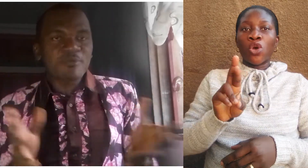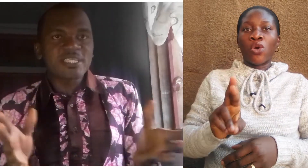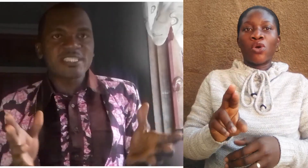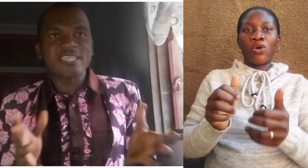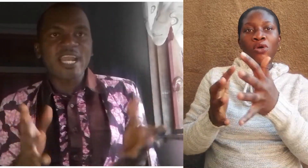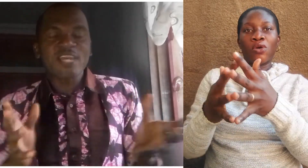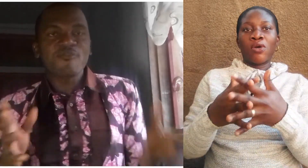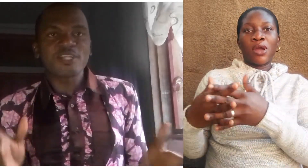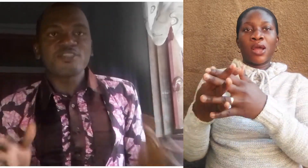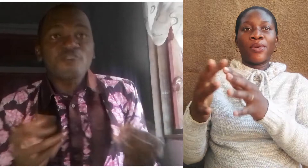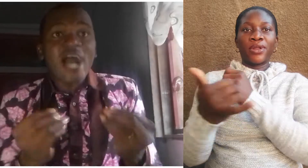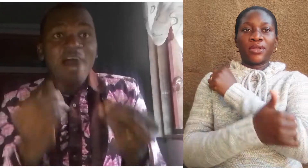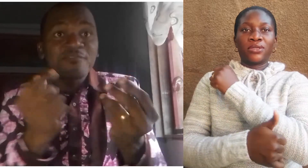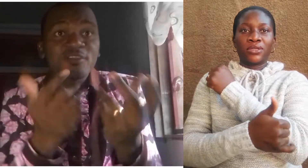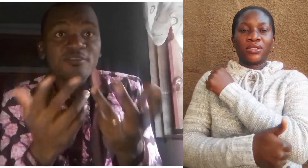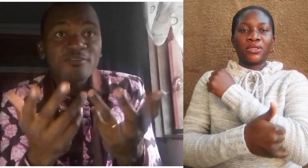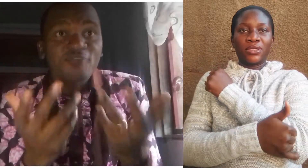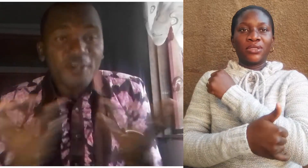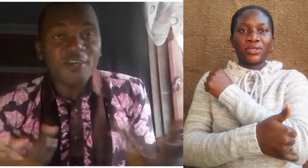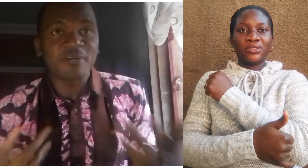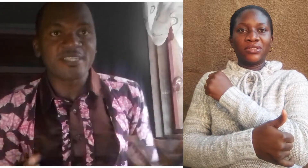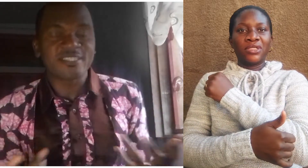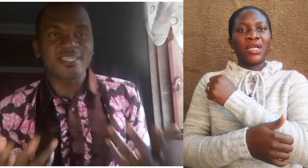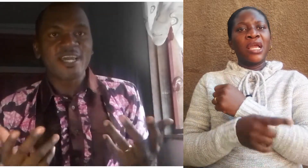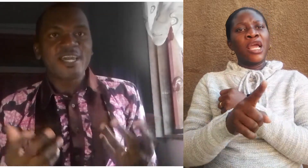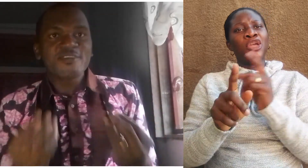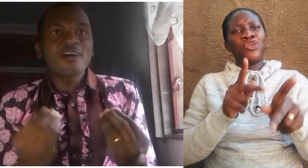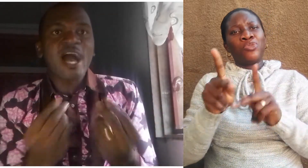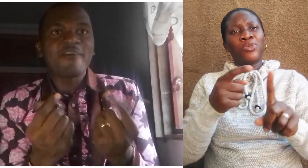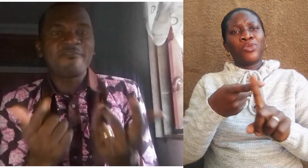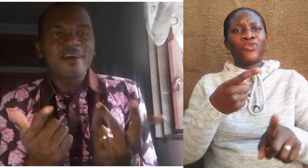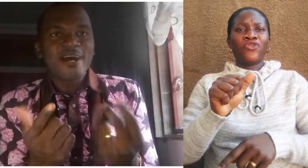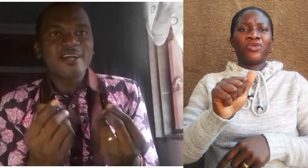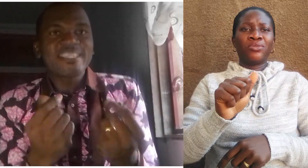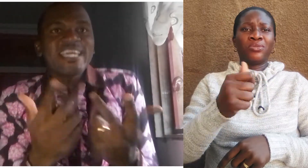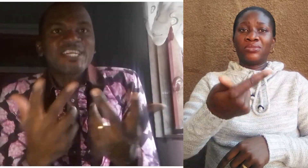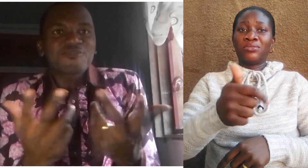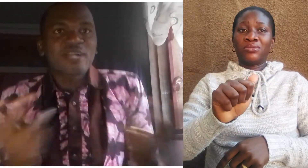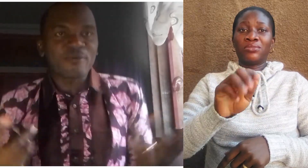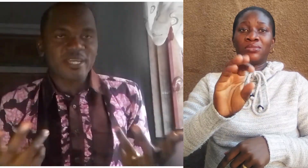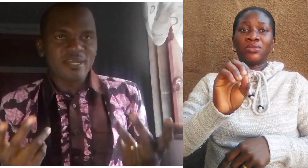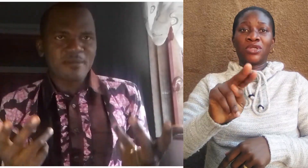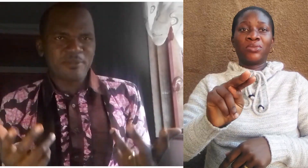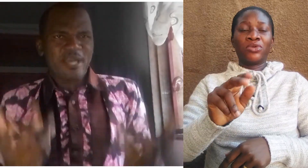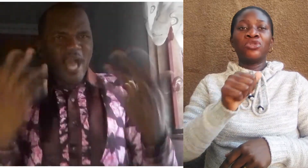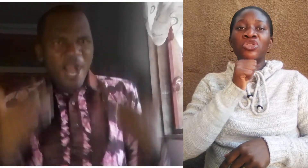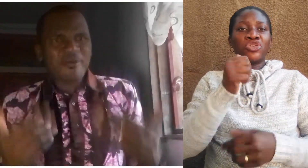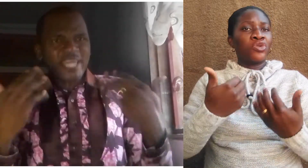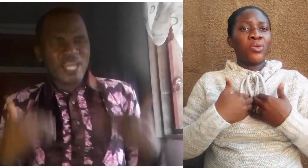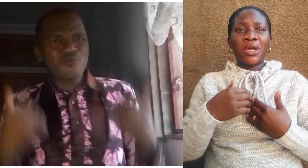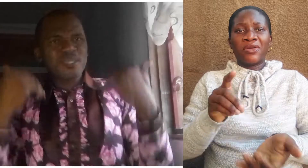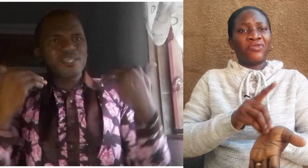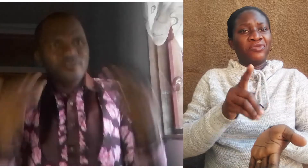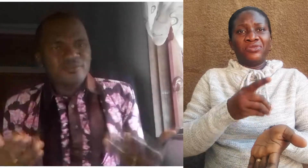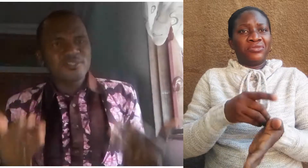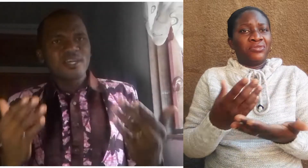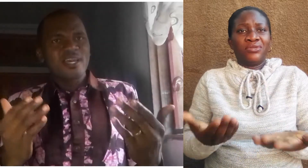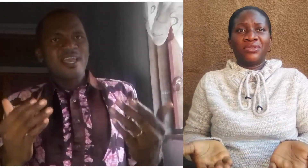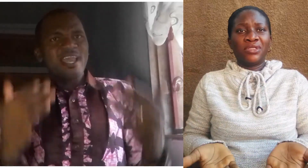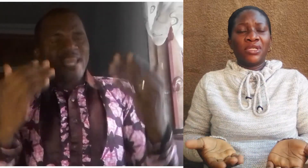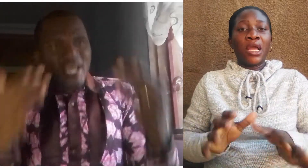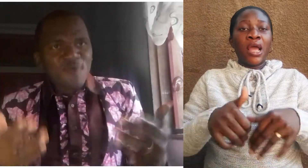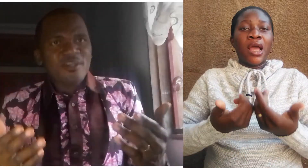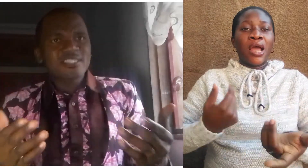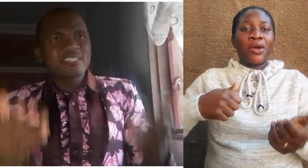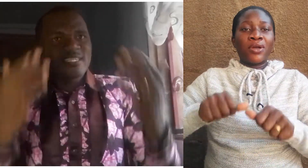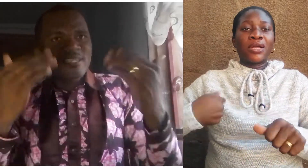teacher, Gabonese sign language, you don't have documents, you don't have a dictionary. But how can we use